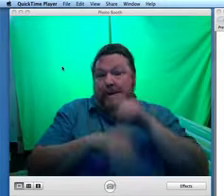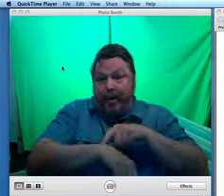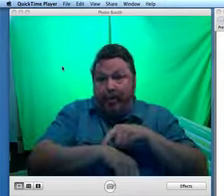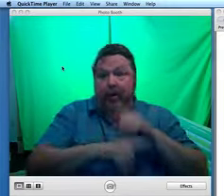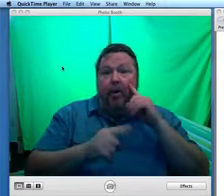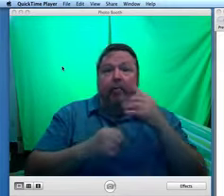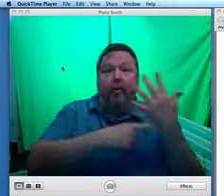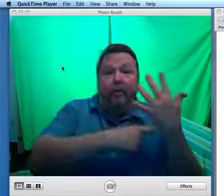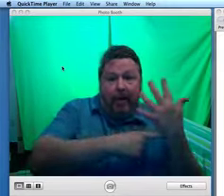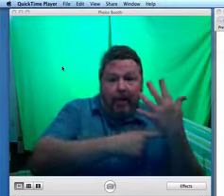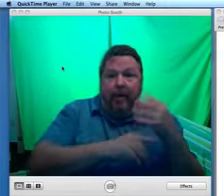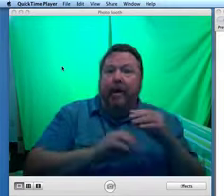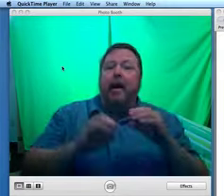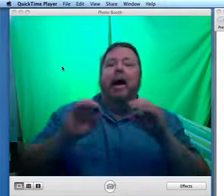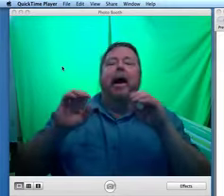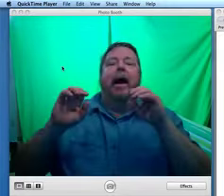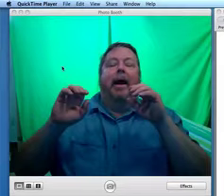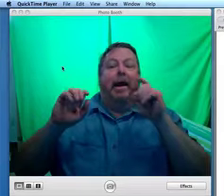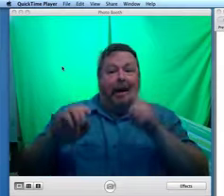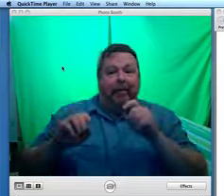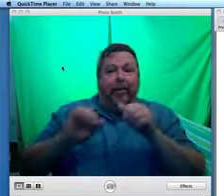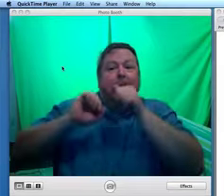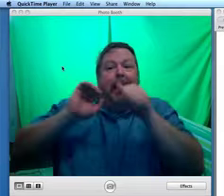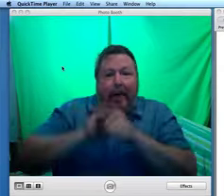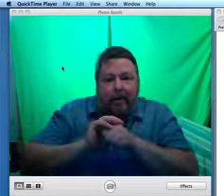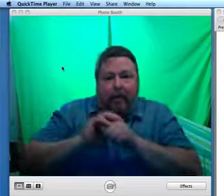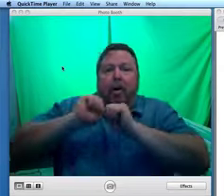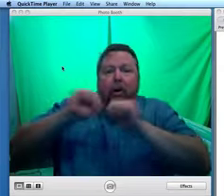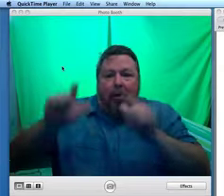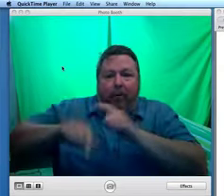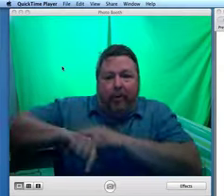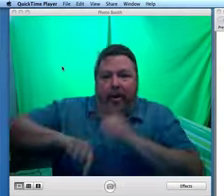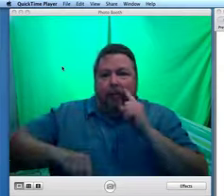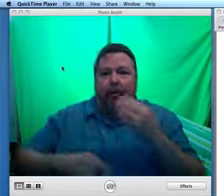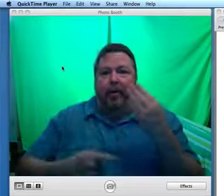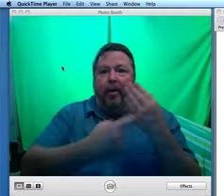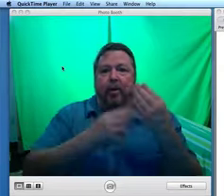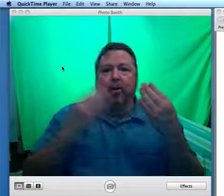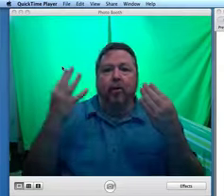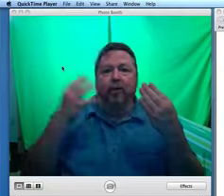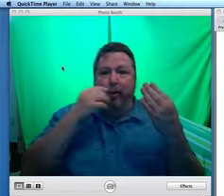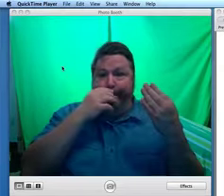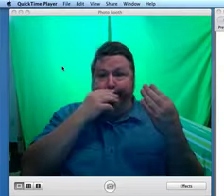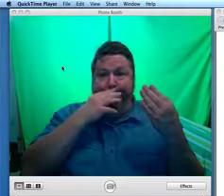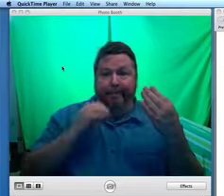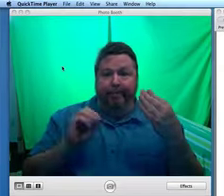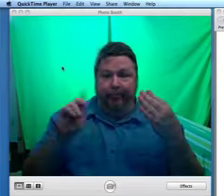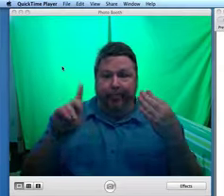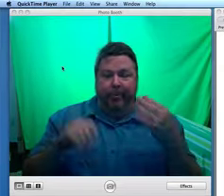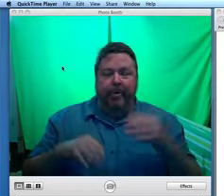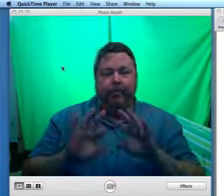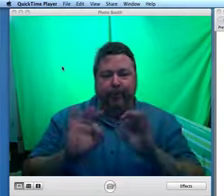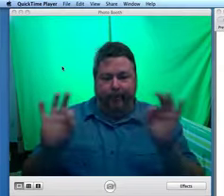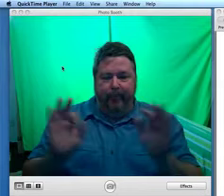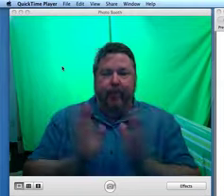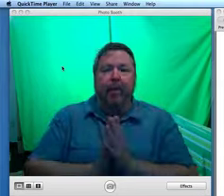the time for the 5, and it has to be hidden all the time for the 4.